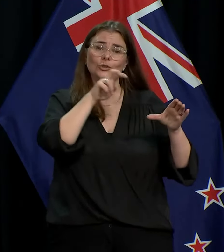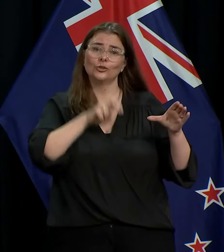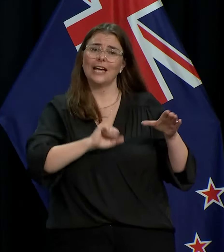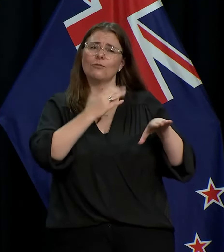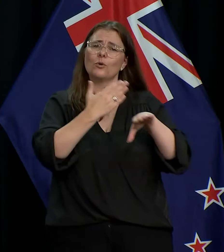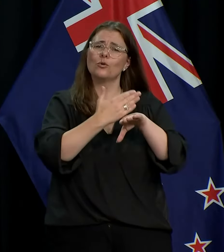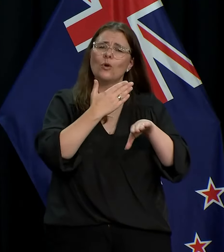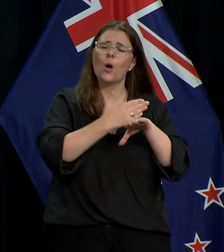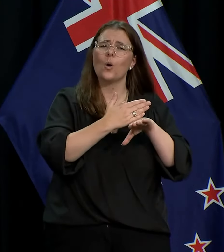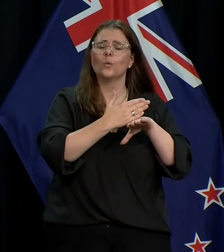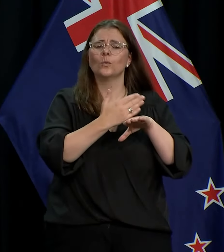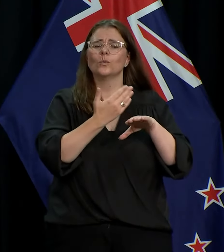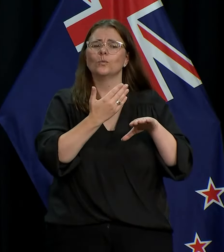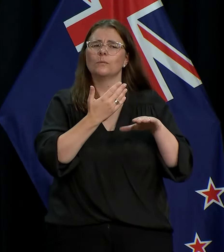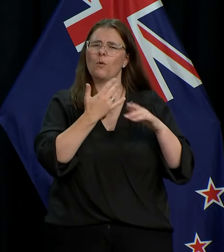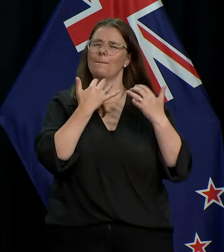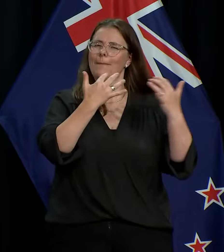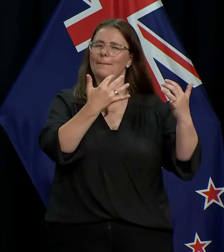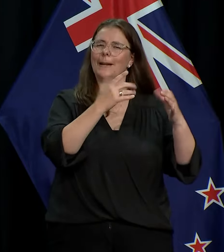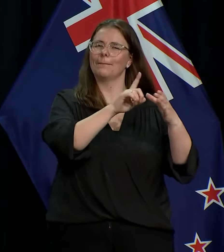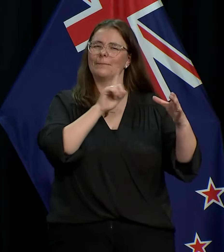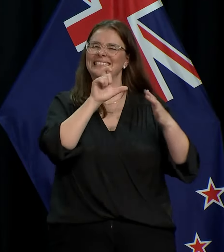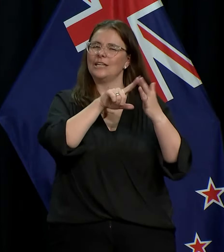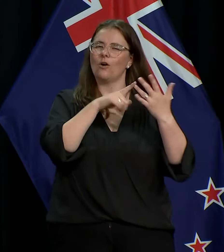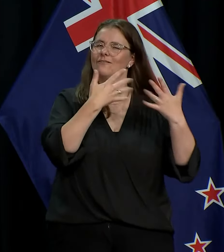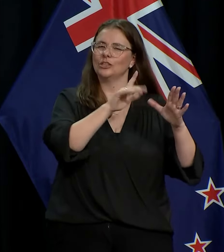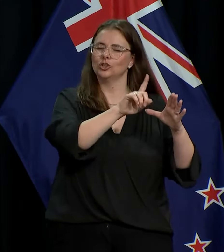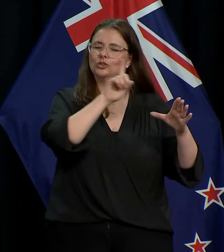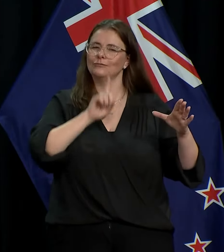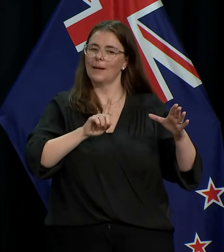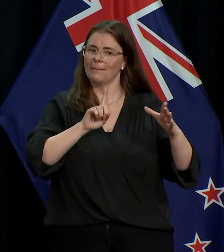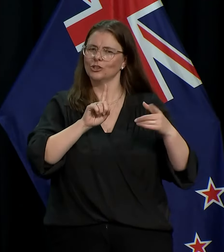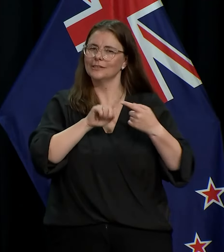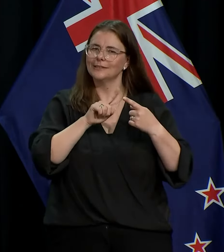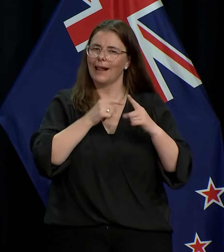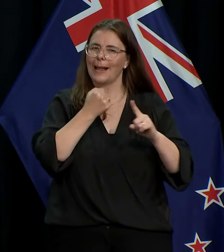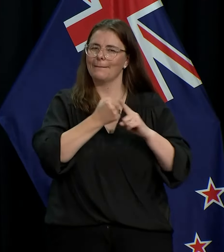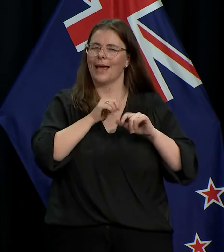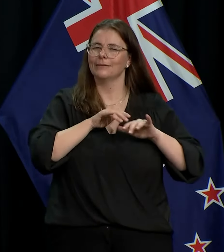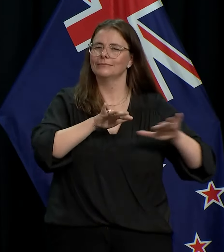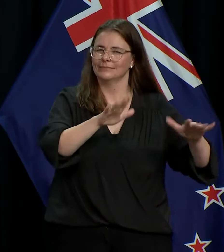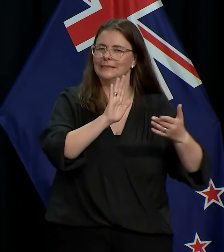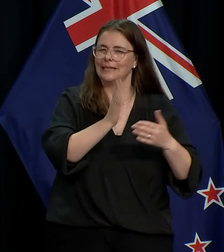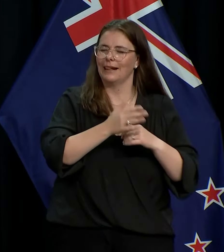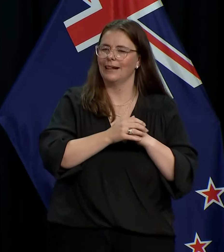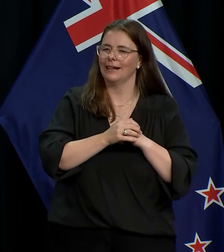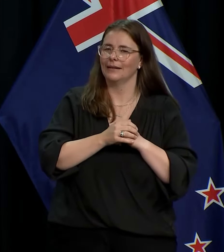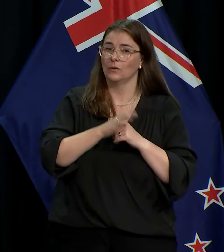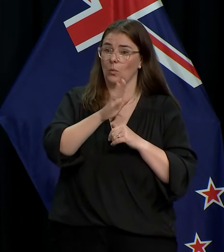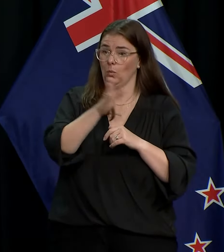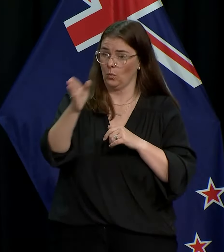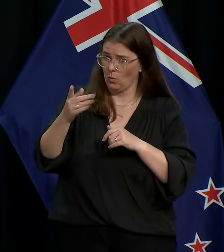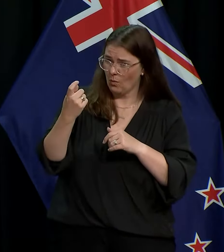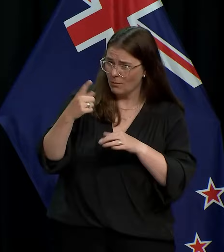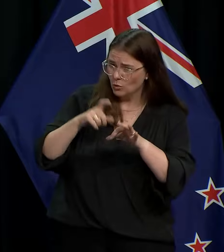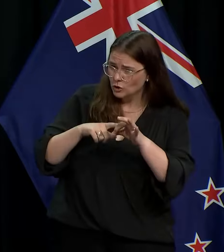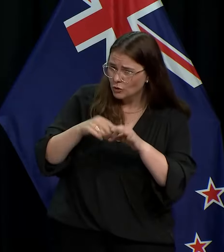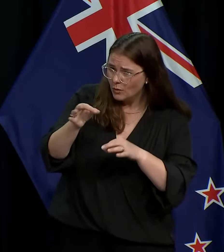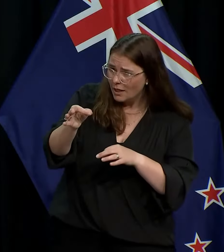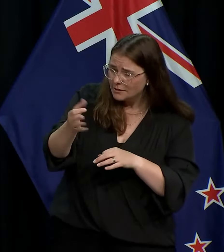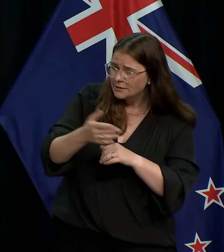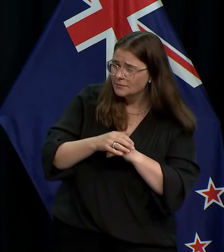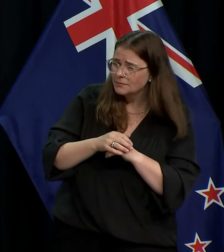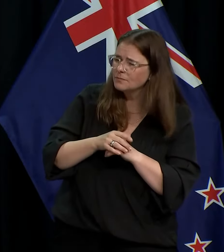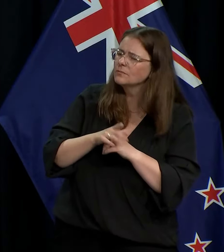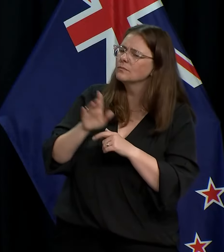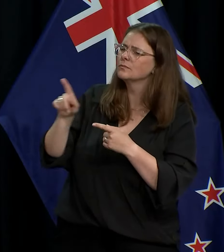more public and CEO roles, I know the impact that she left. Prime Minister, sorry, I'll let you finish your next question. Just